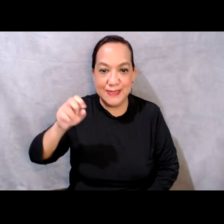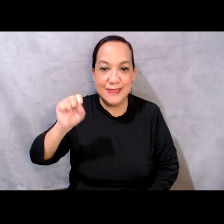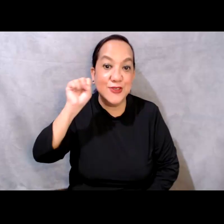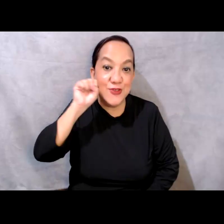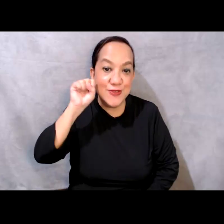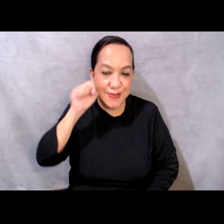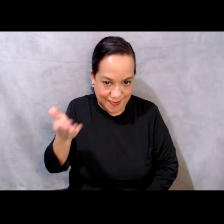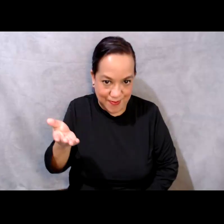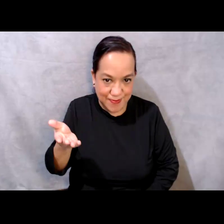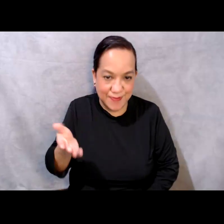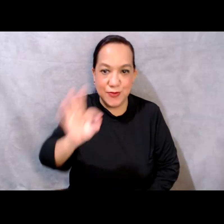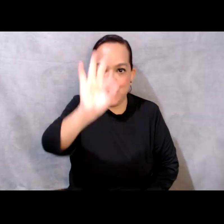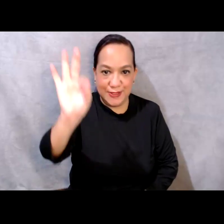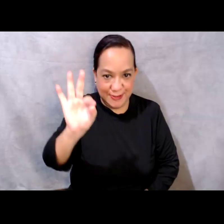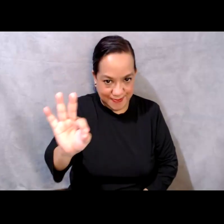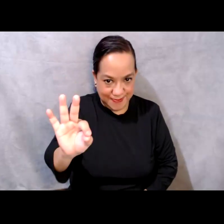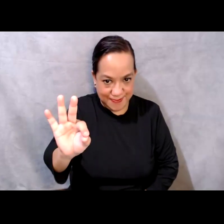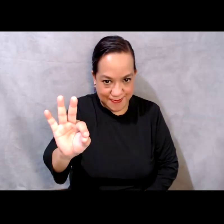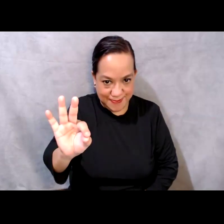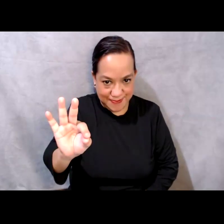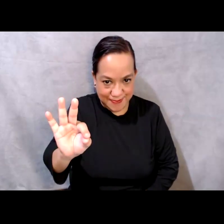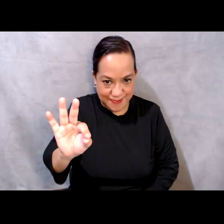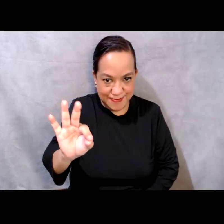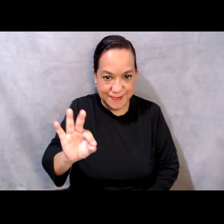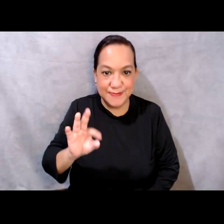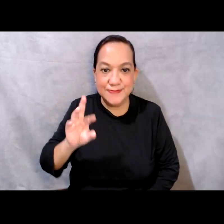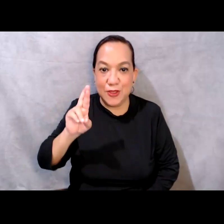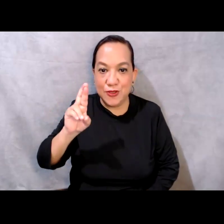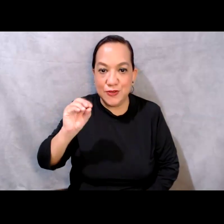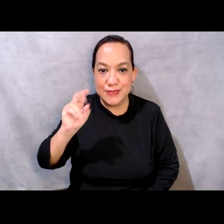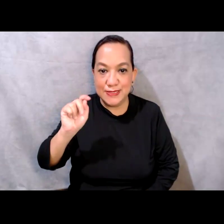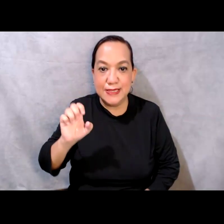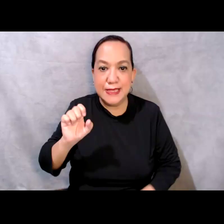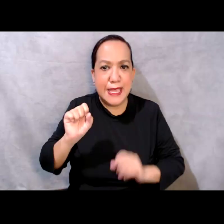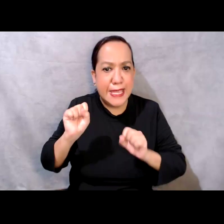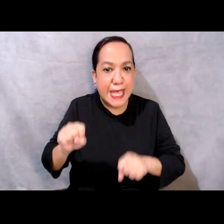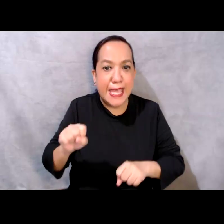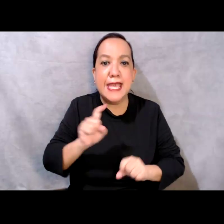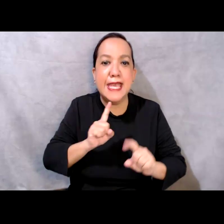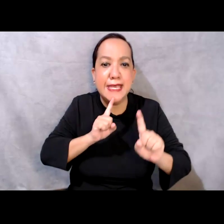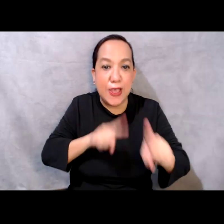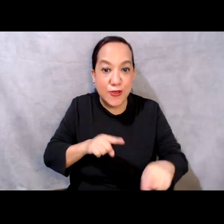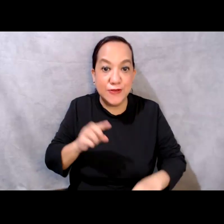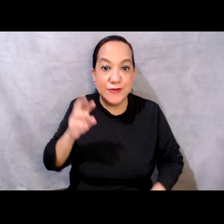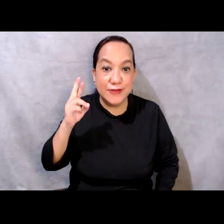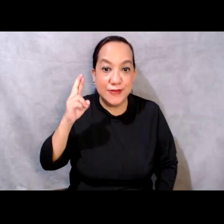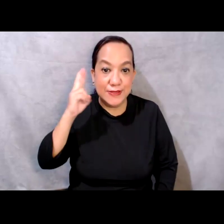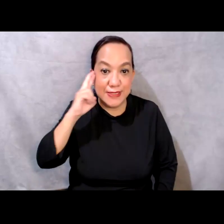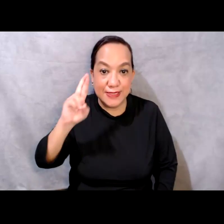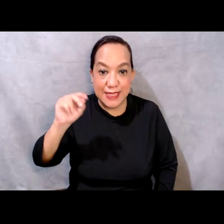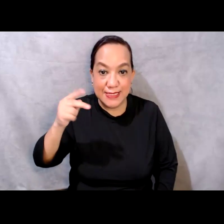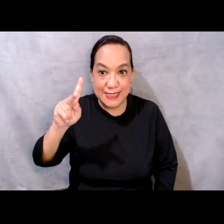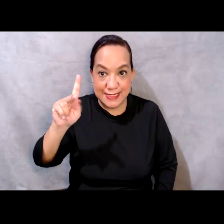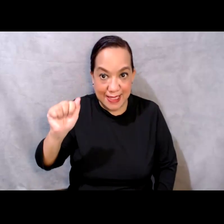directly answer the question that Radhika raised around essentially if communities are aware